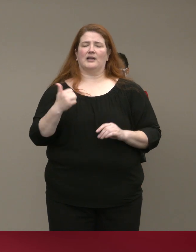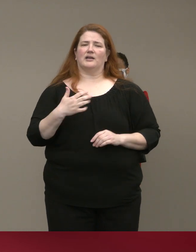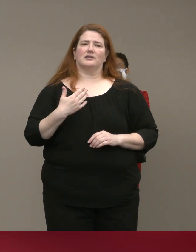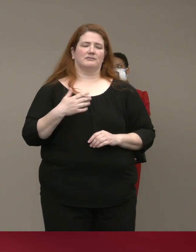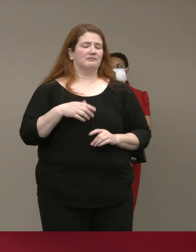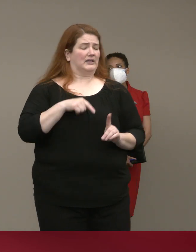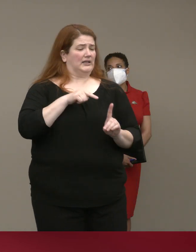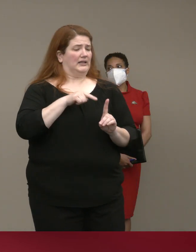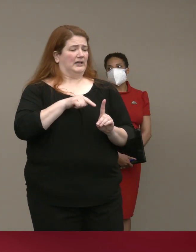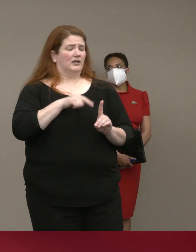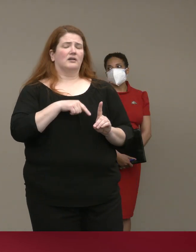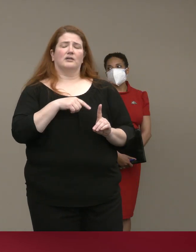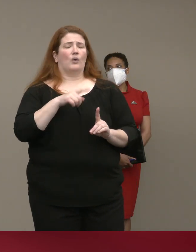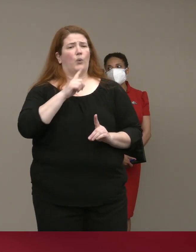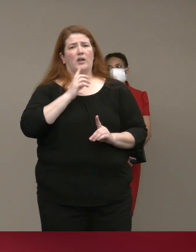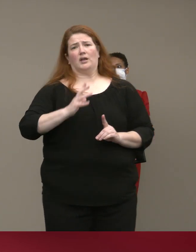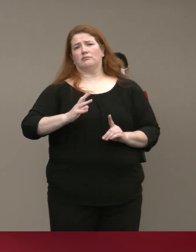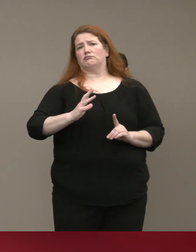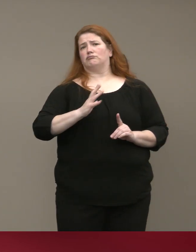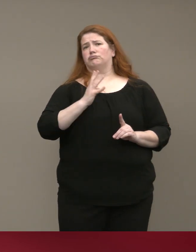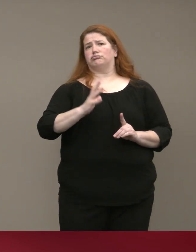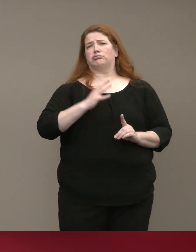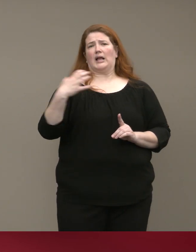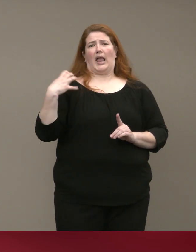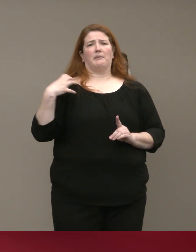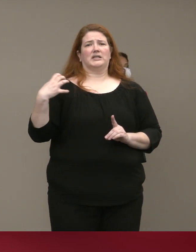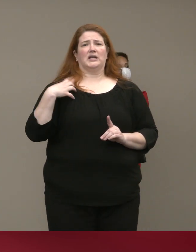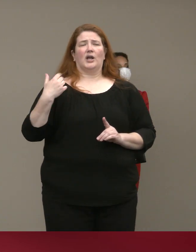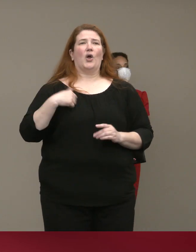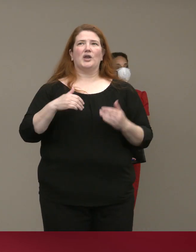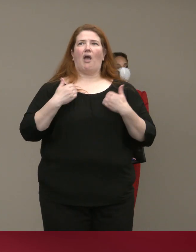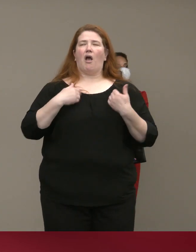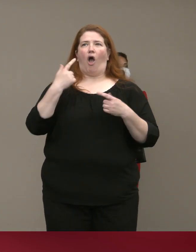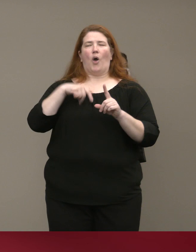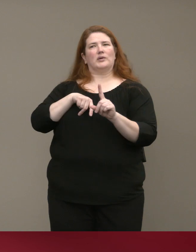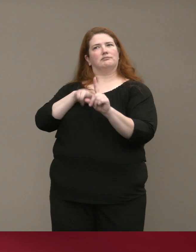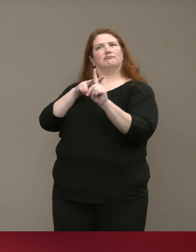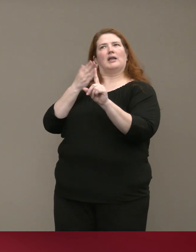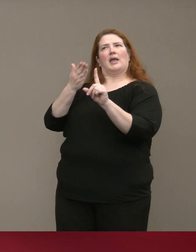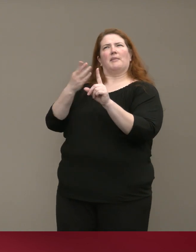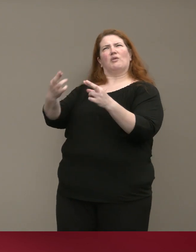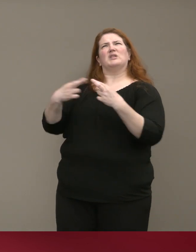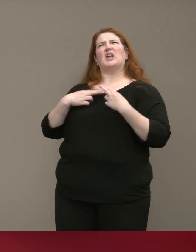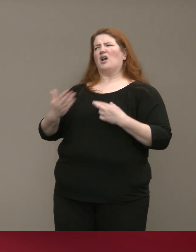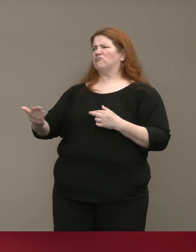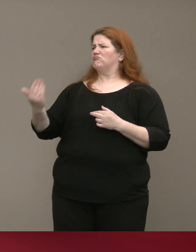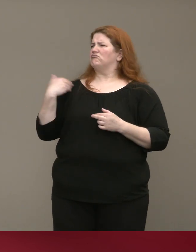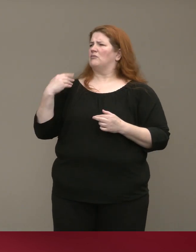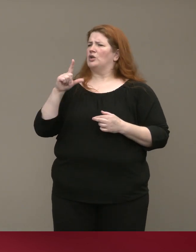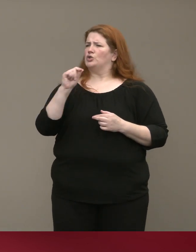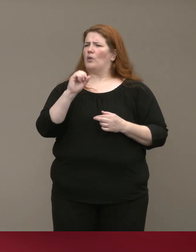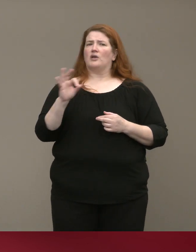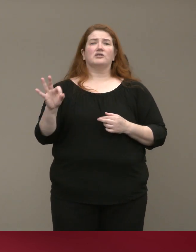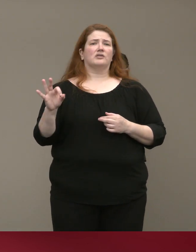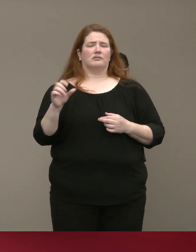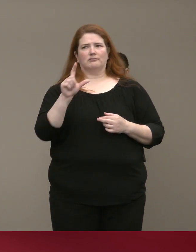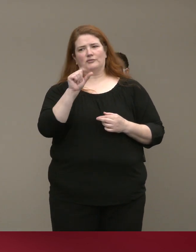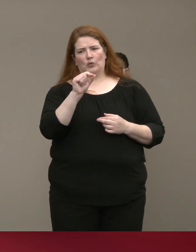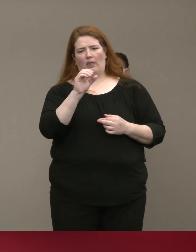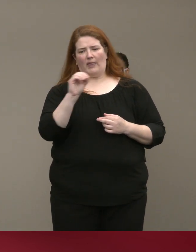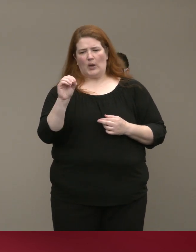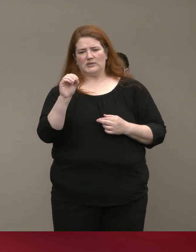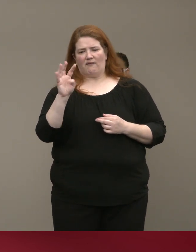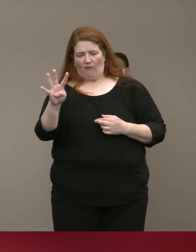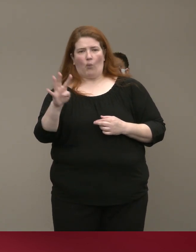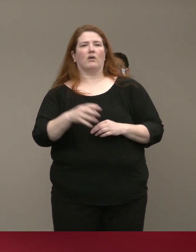fine captain. Many of us younger officers looked up to him. He retired probably in 2004 or so, but very well liked, very